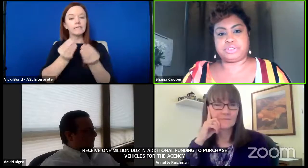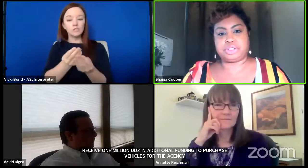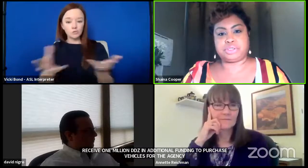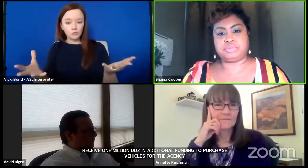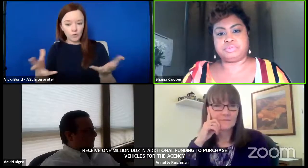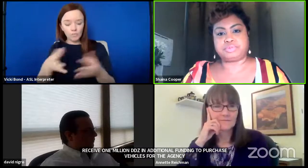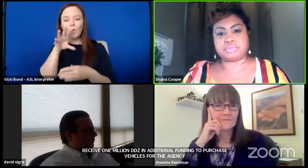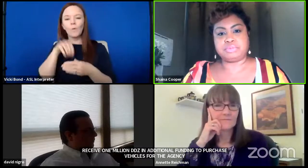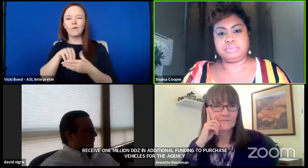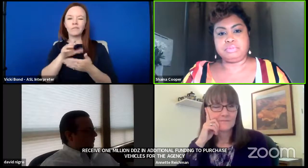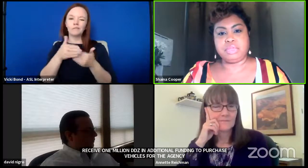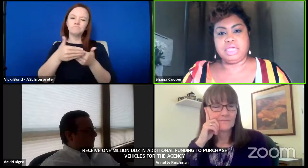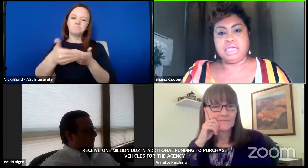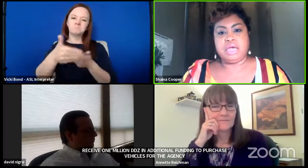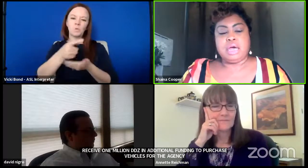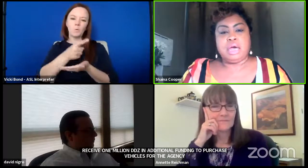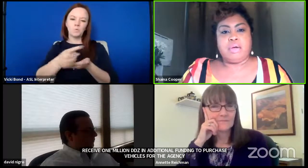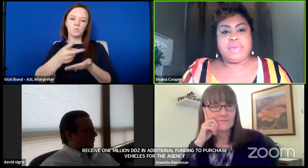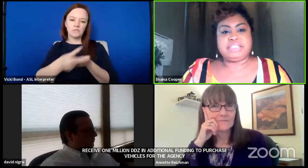next week or two.